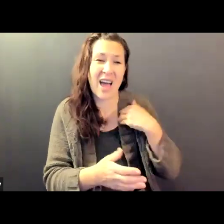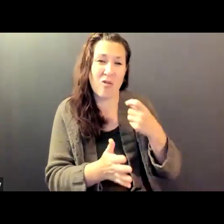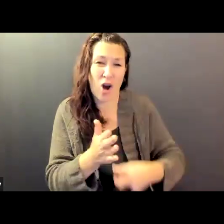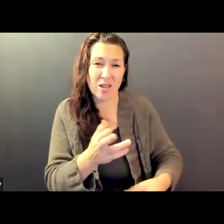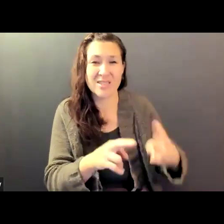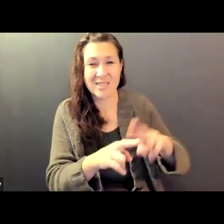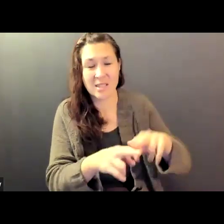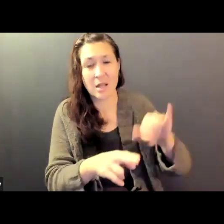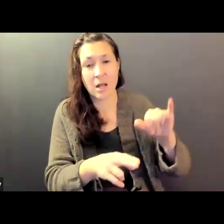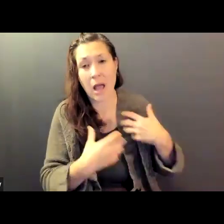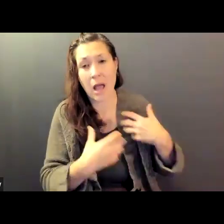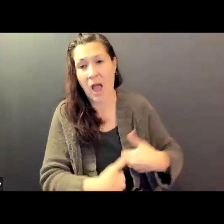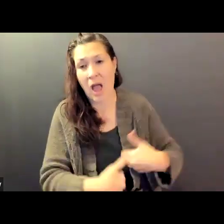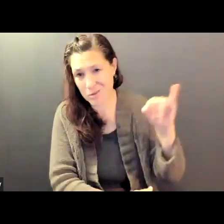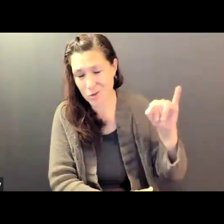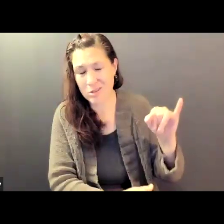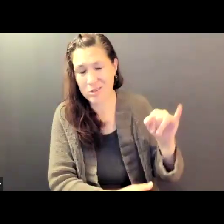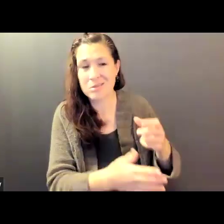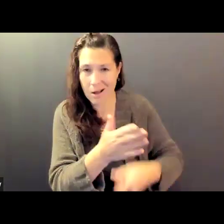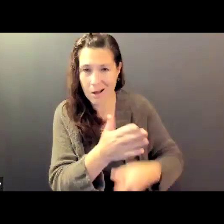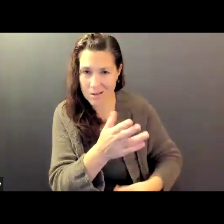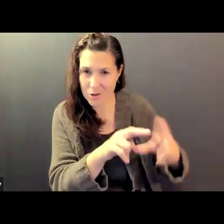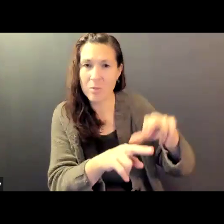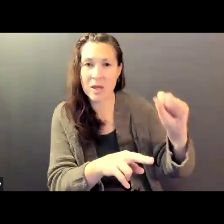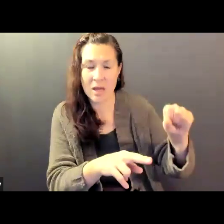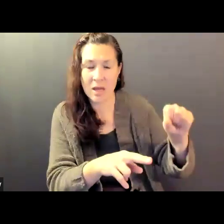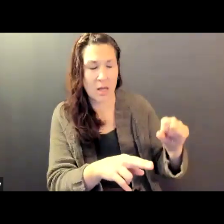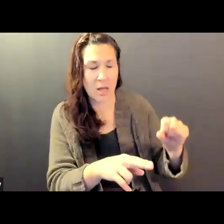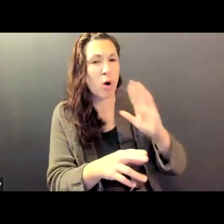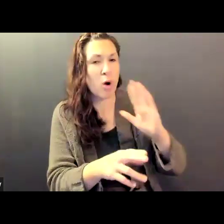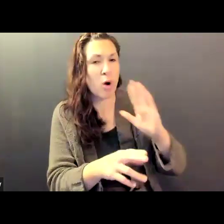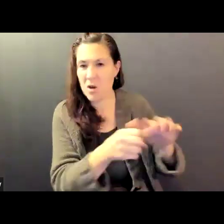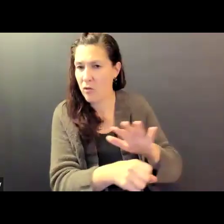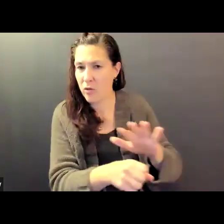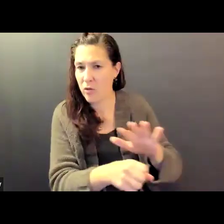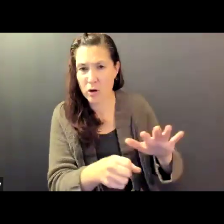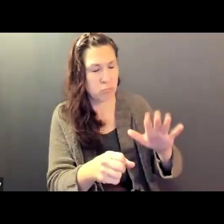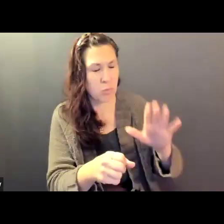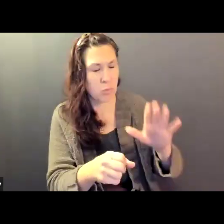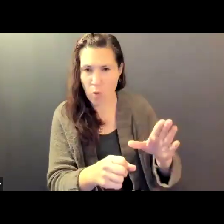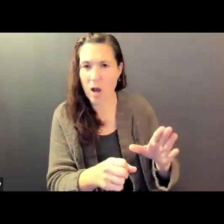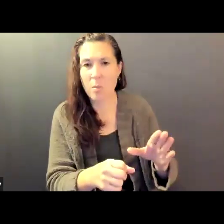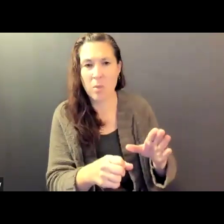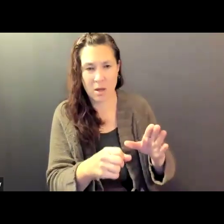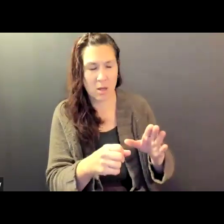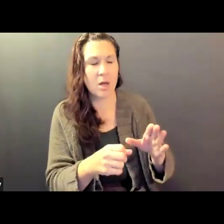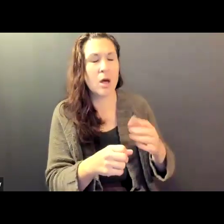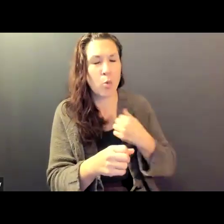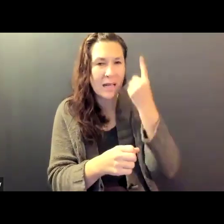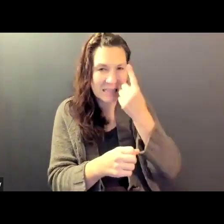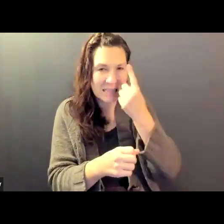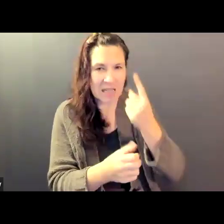insurance increase I talked about earlier, we have full funding for that in our budget increase that, we've talked about with the